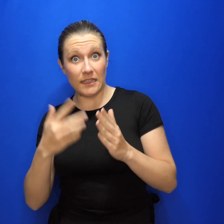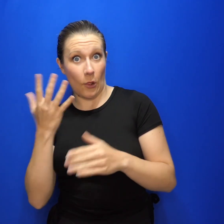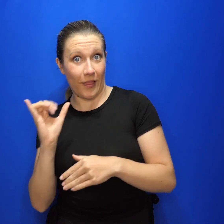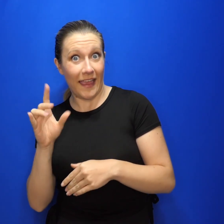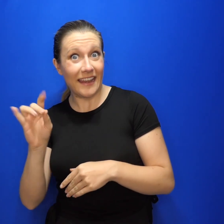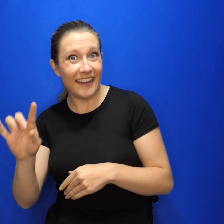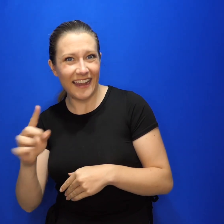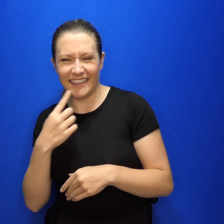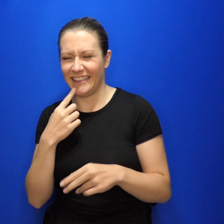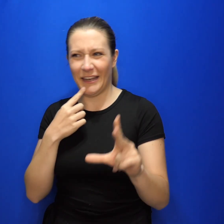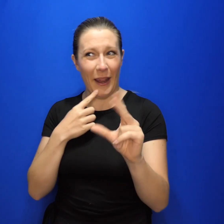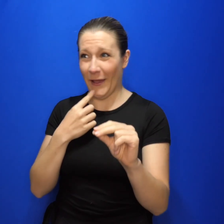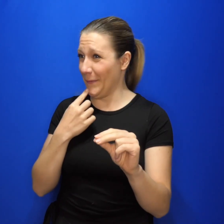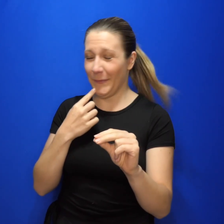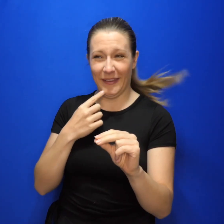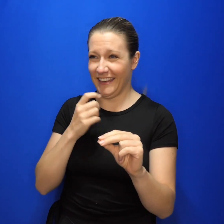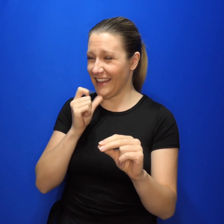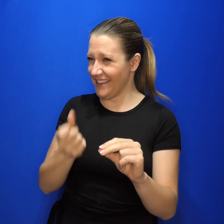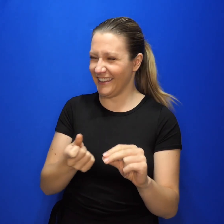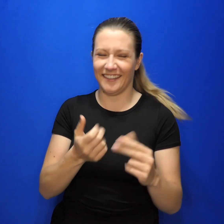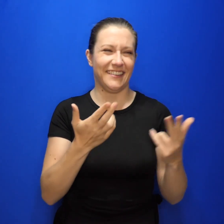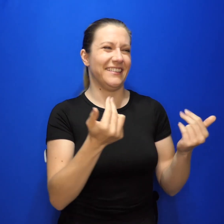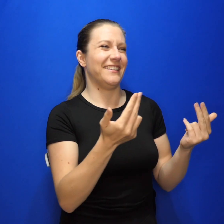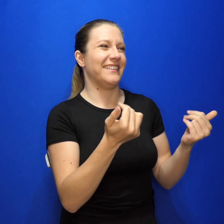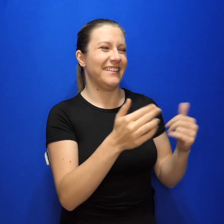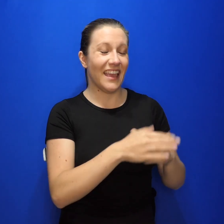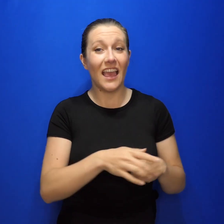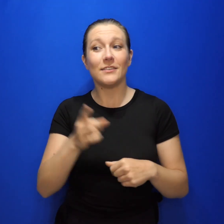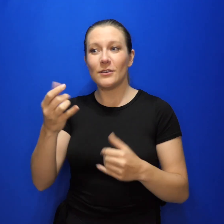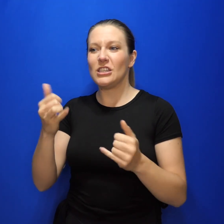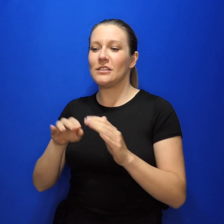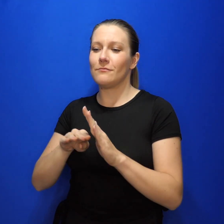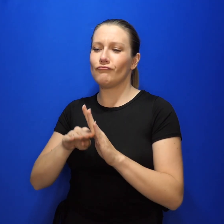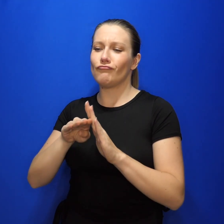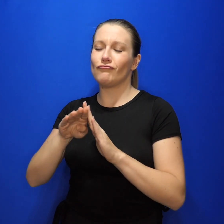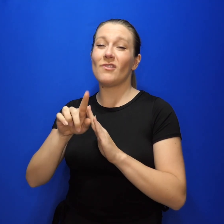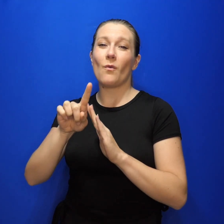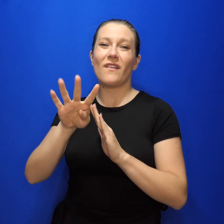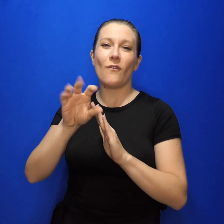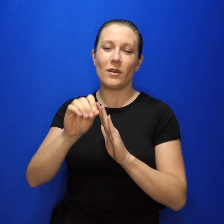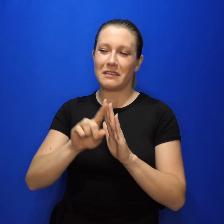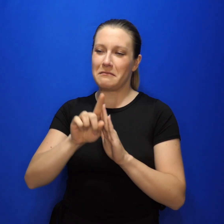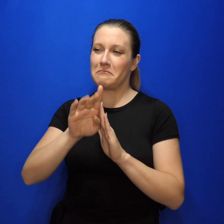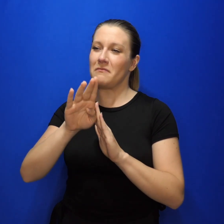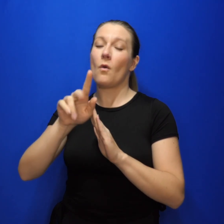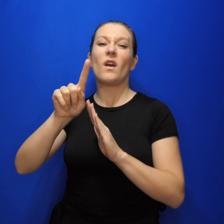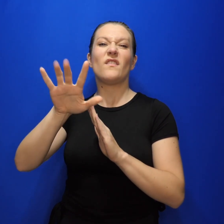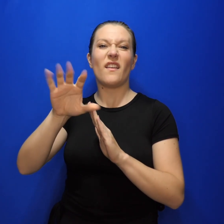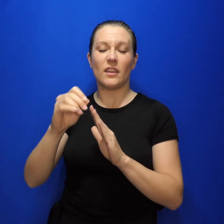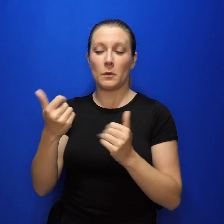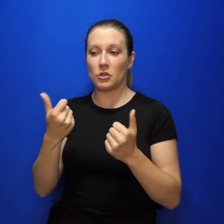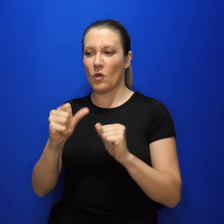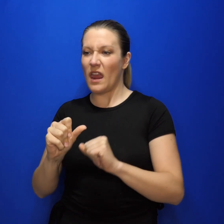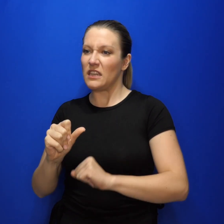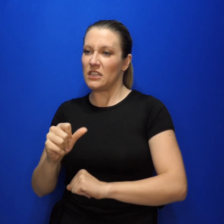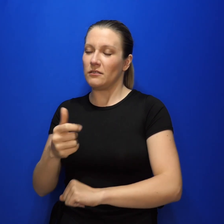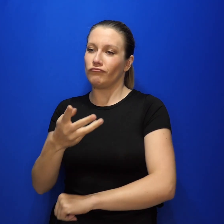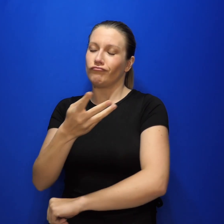did? I said, no, it doesn't. And so she's heading up 140, 150. We're trying to bolus it. And